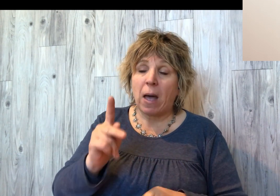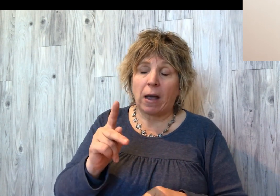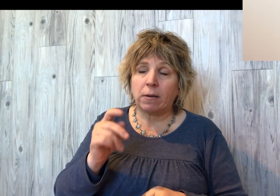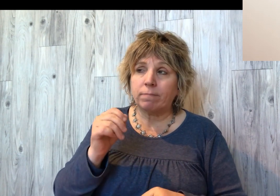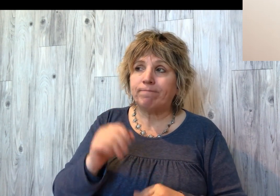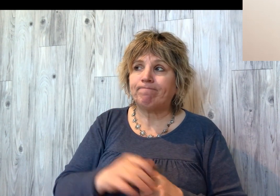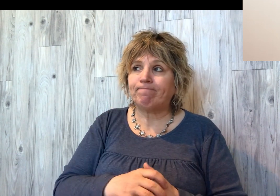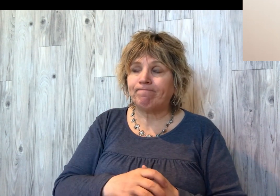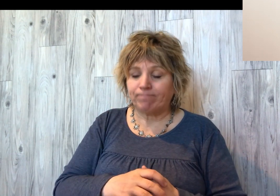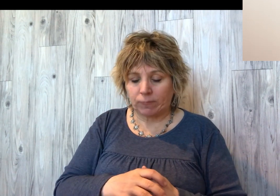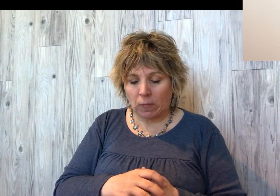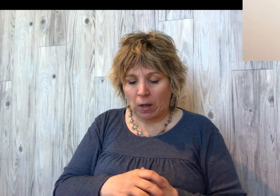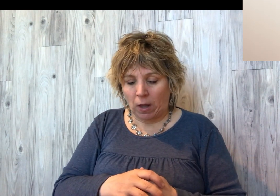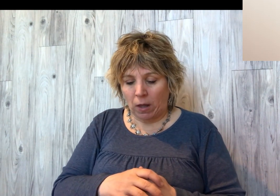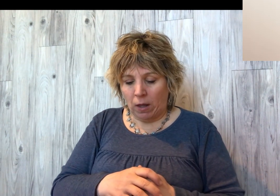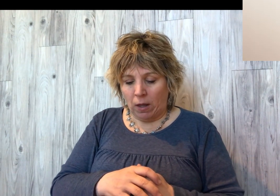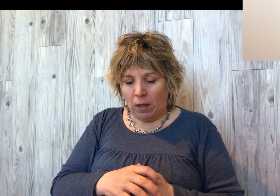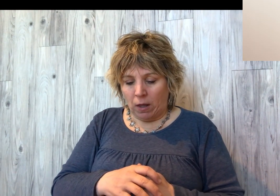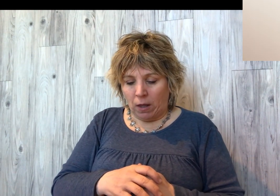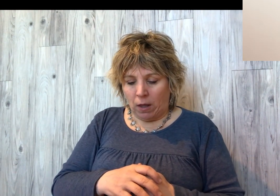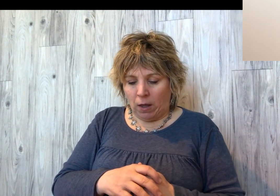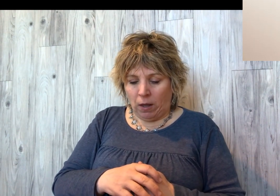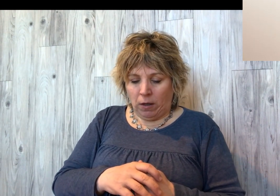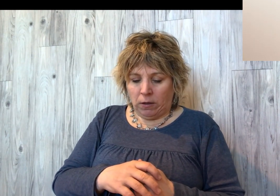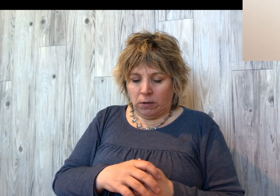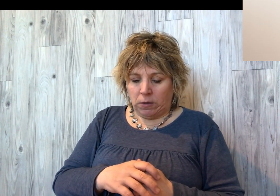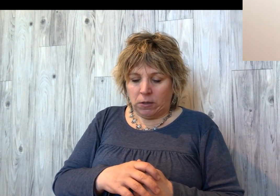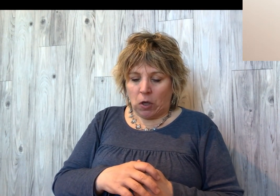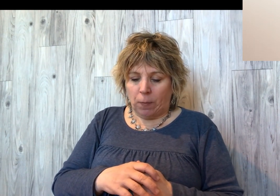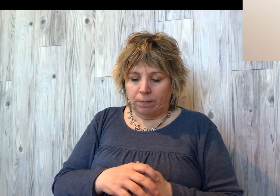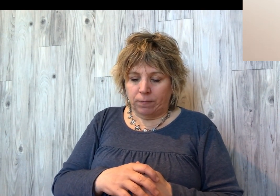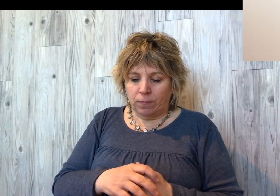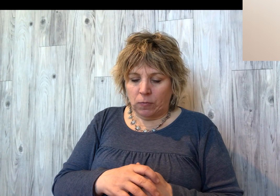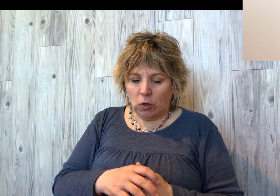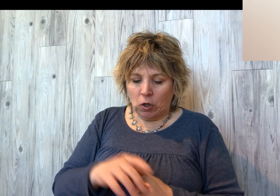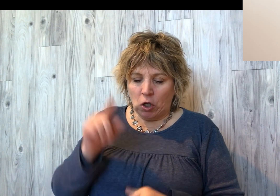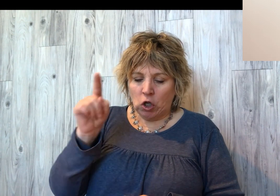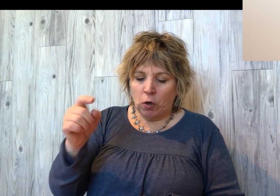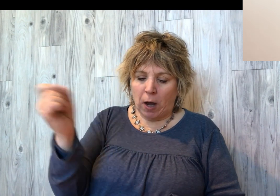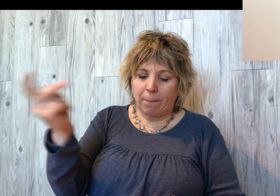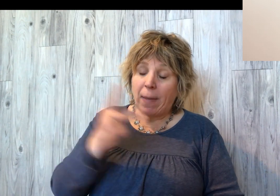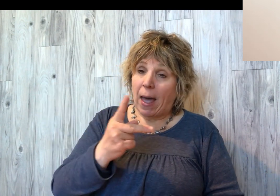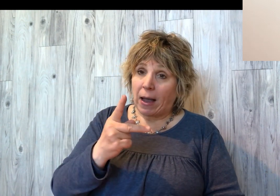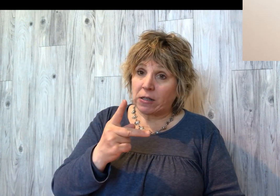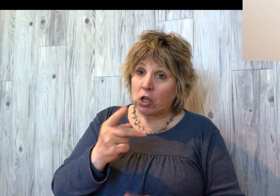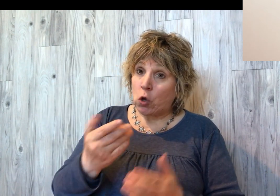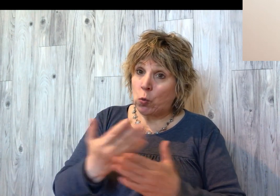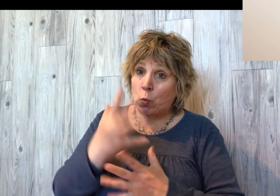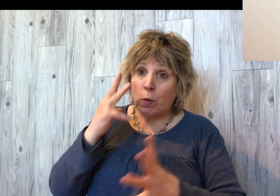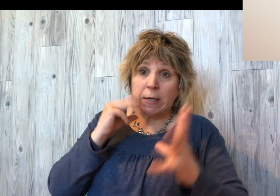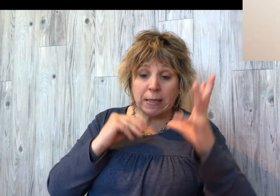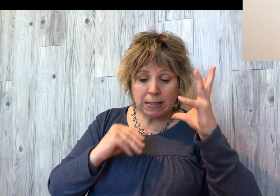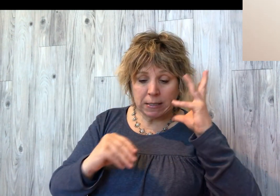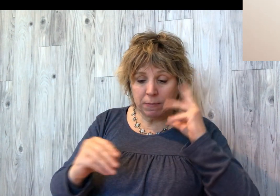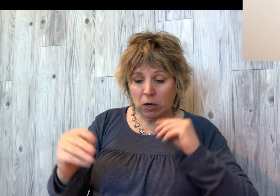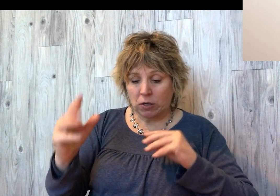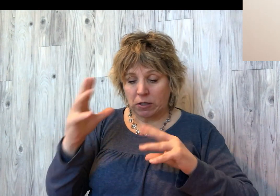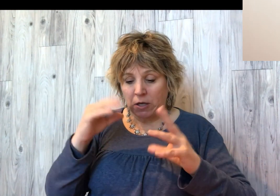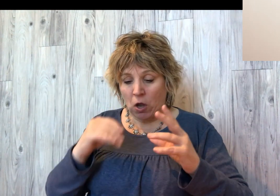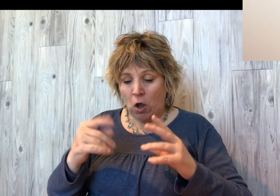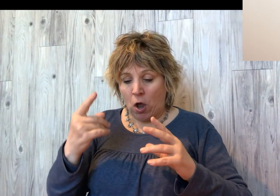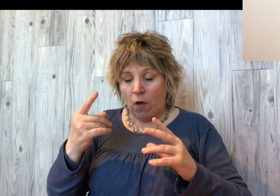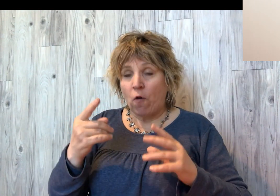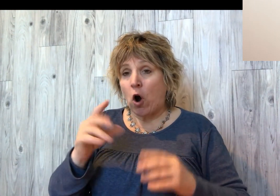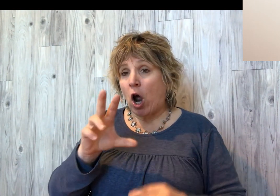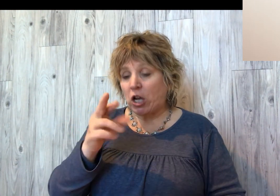offensive, but I'm already out on a limb. I might as well just keep going until it snaps off today. All right? You're going to come back when you experience the cure